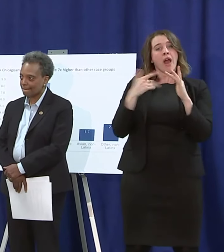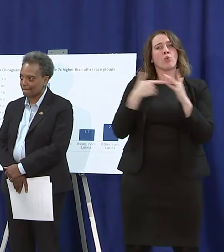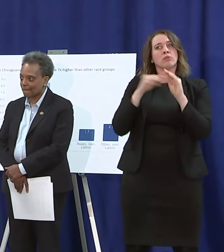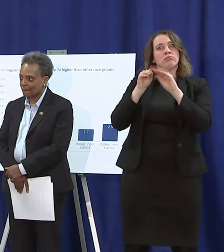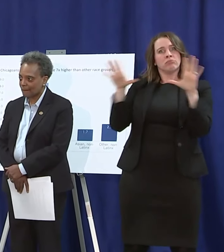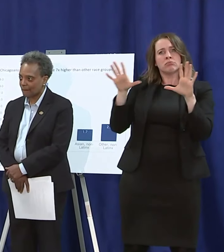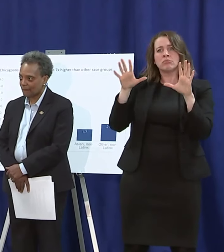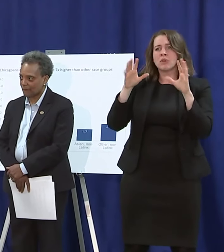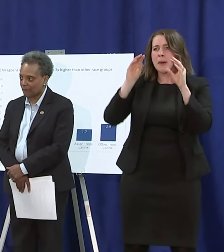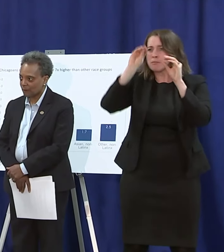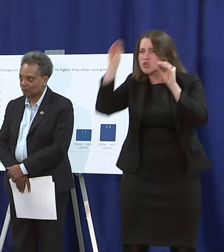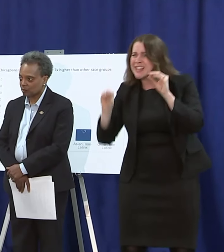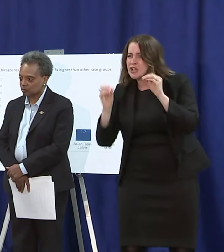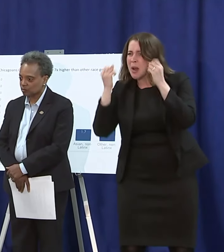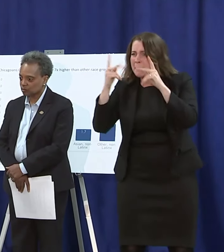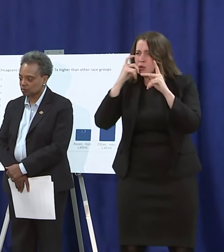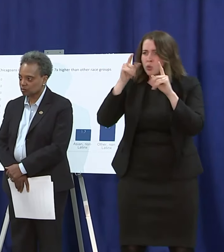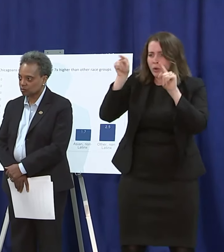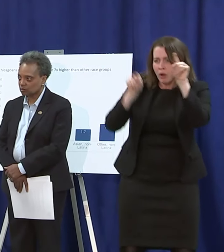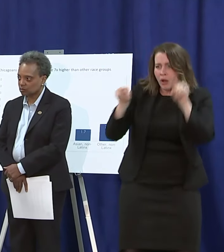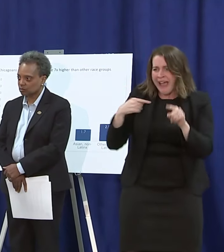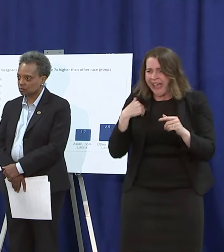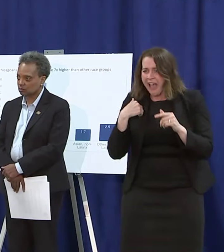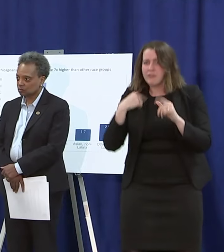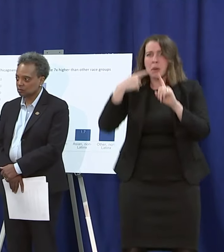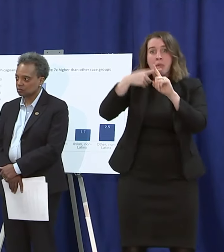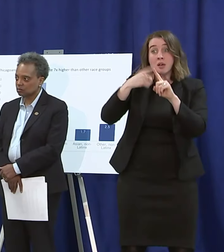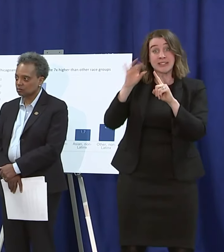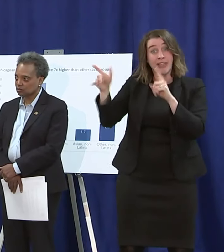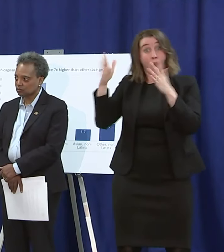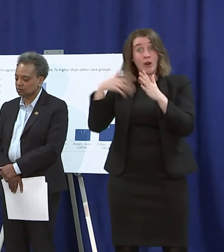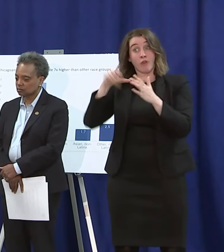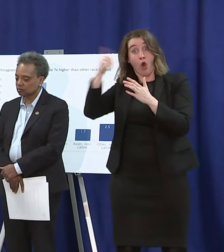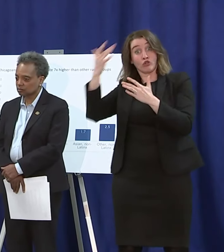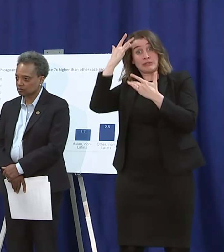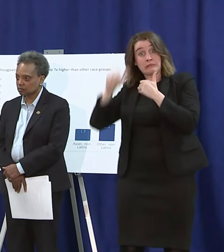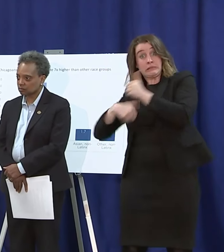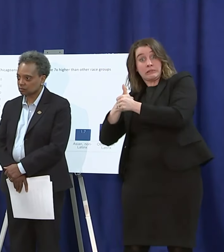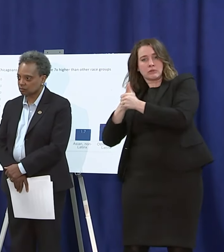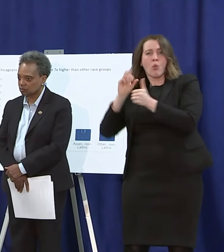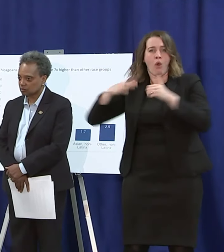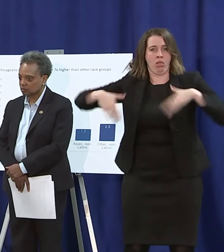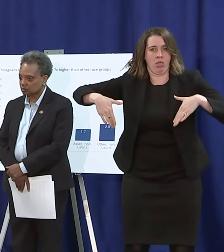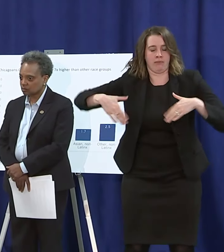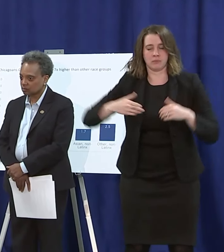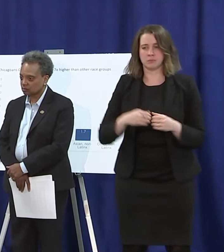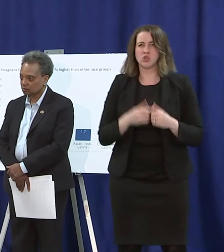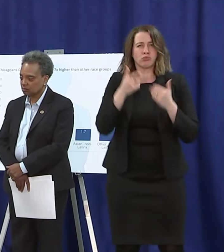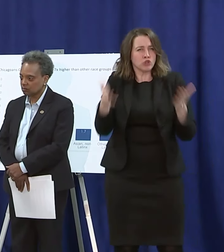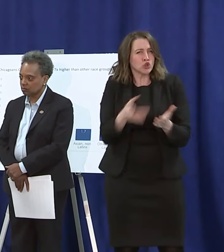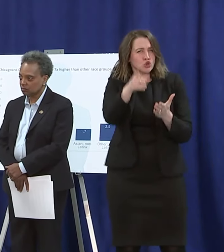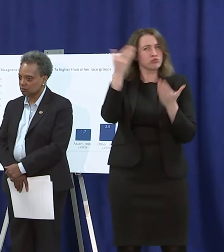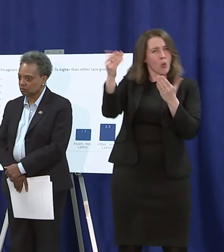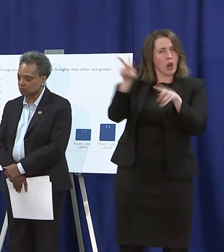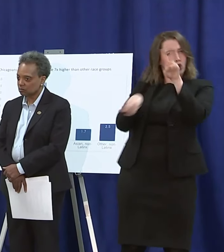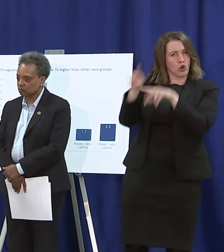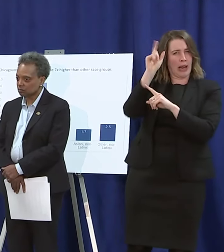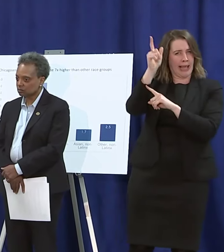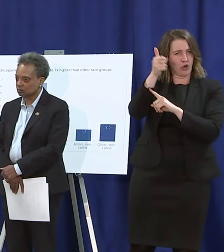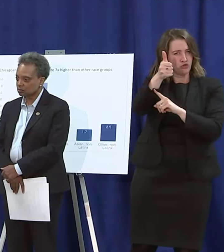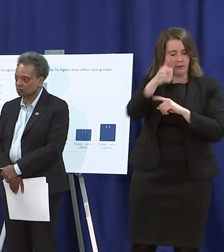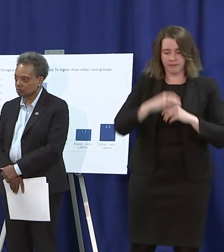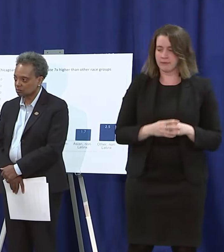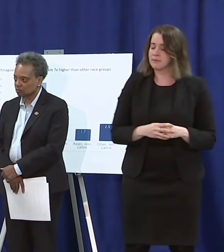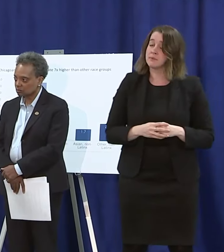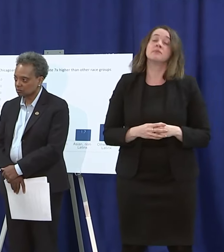correct the number of cases for the underlying population. So I encourage you to take a look at that. In addition,